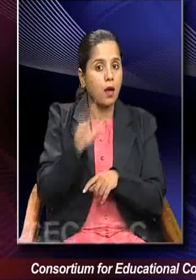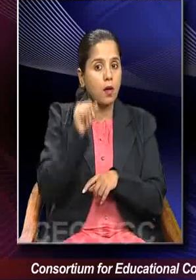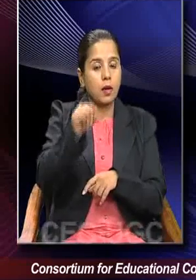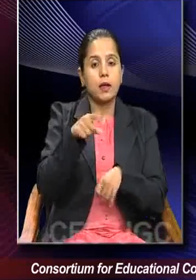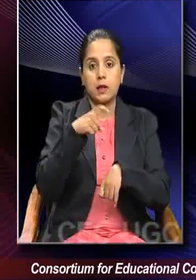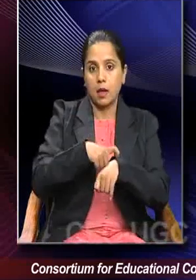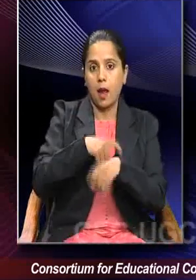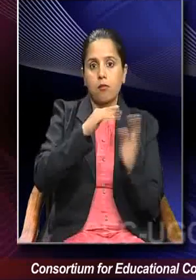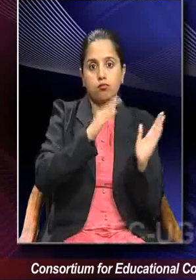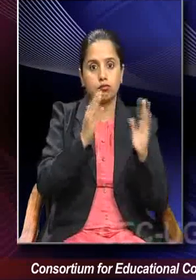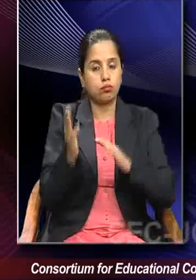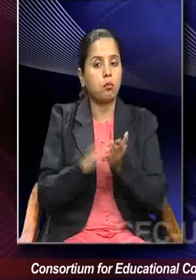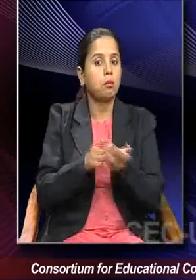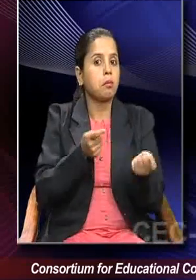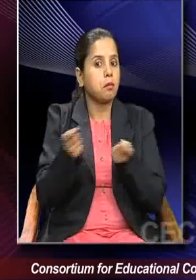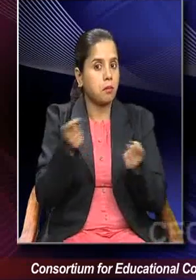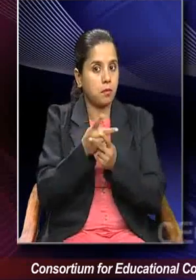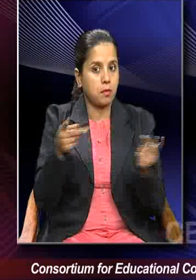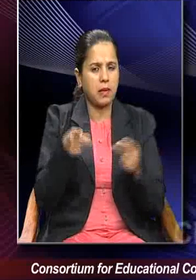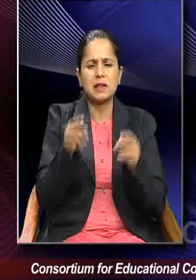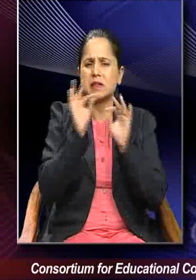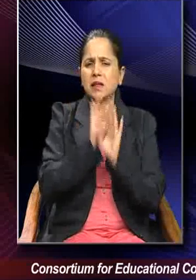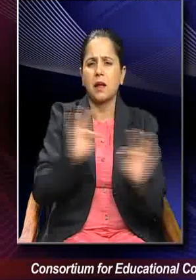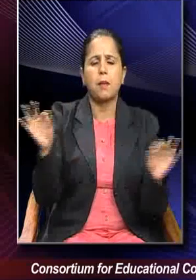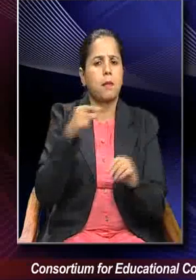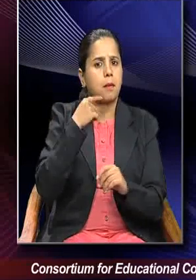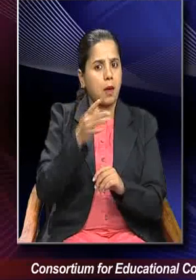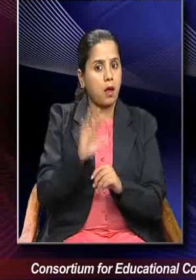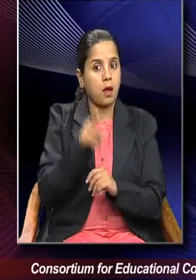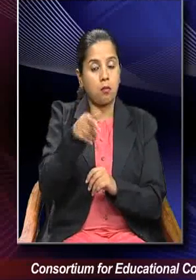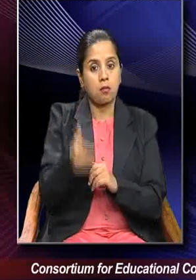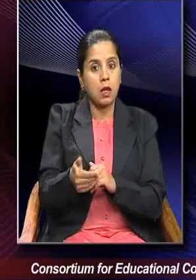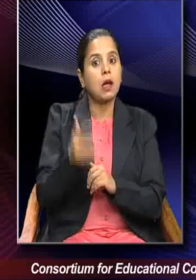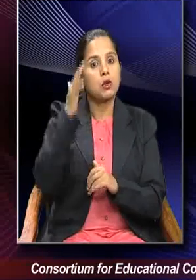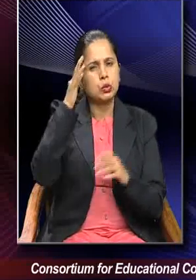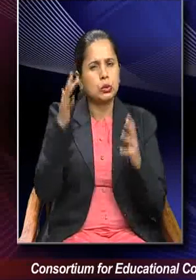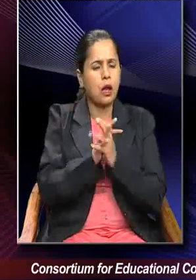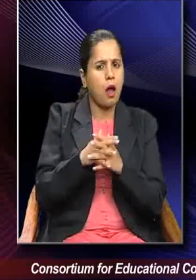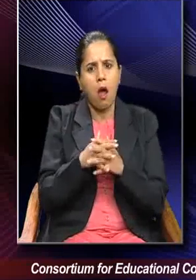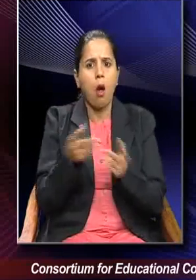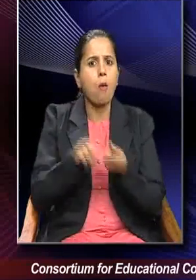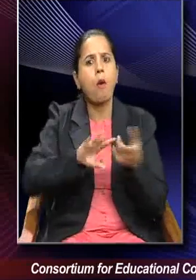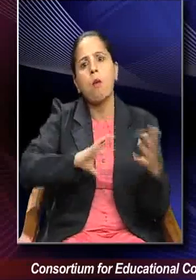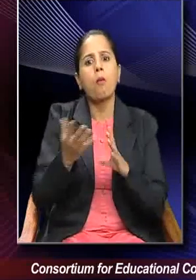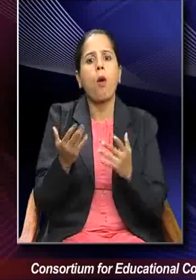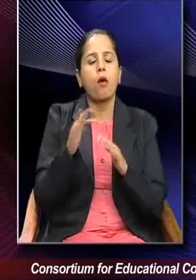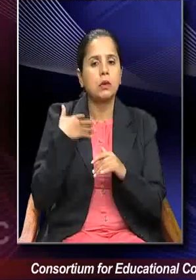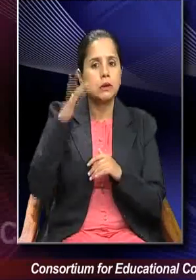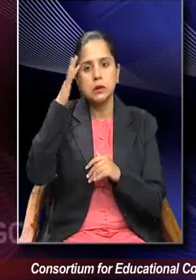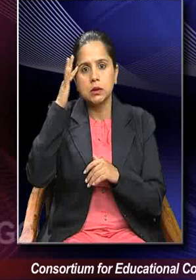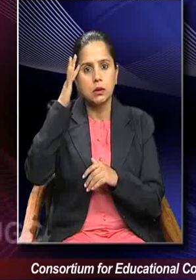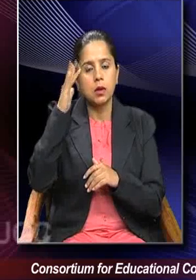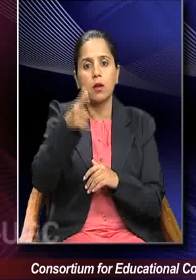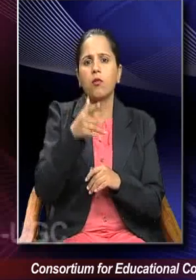time management. It is very simple to get stressed out and concerned when